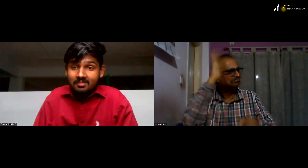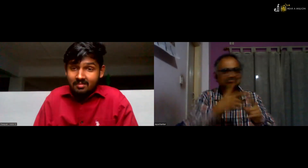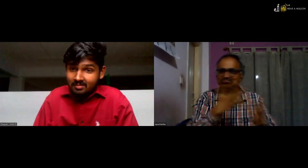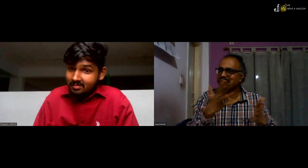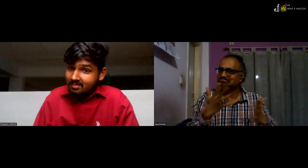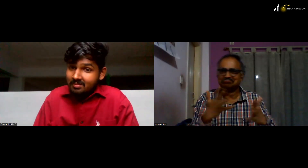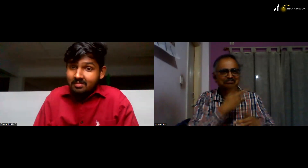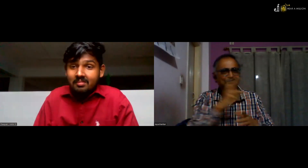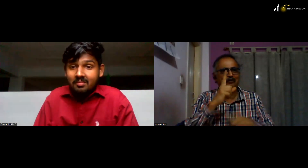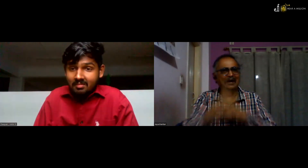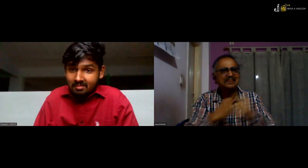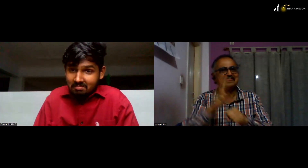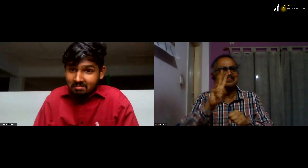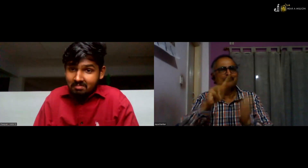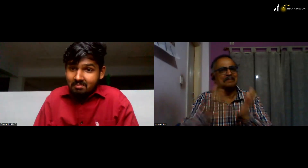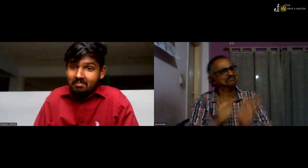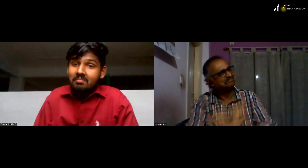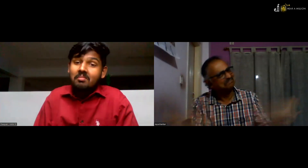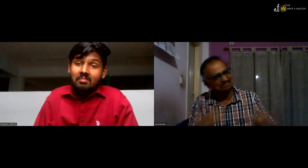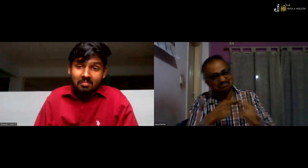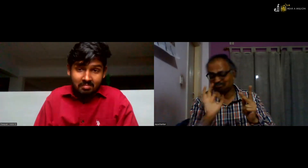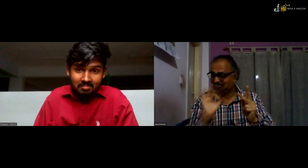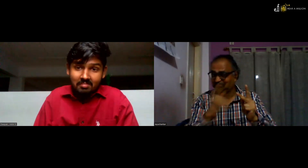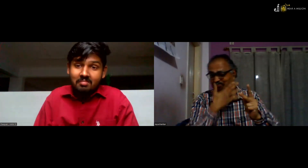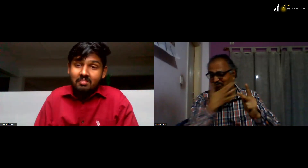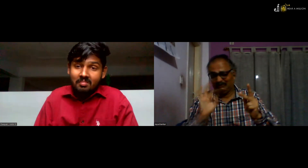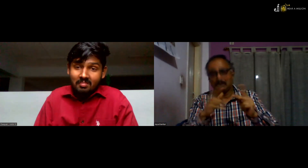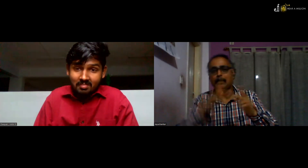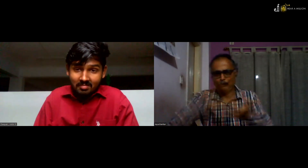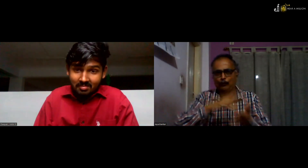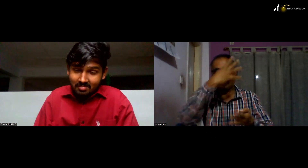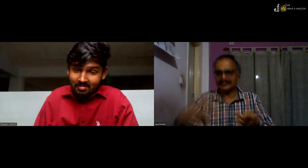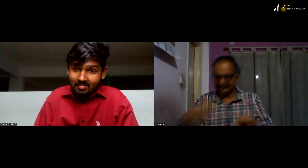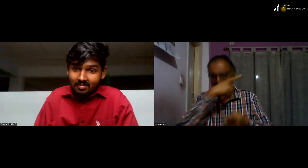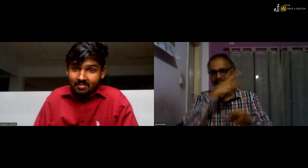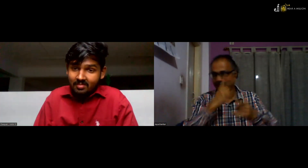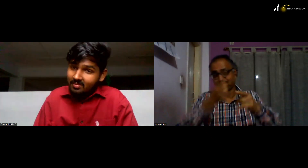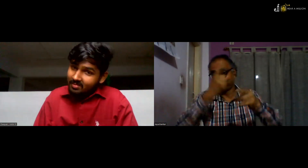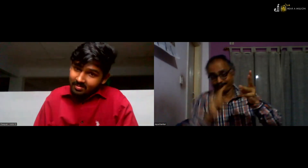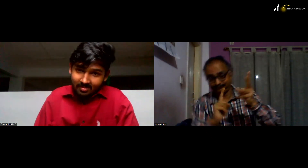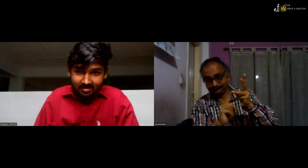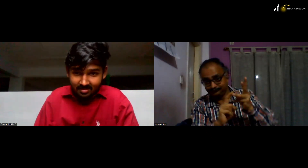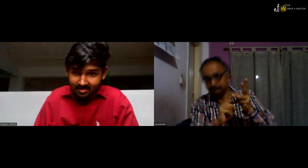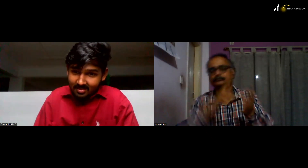memory. So that was I mean, we always went